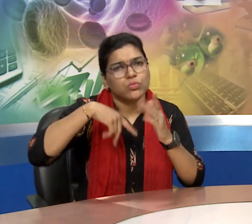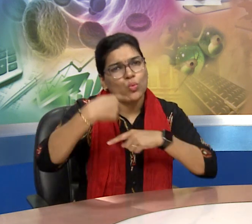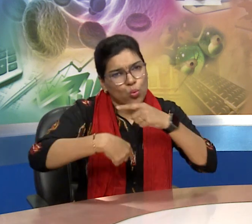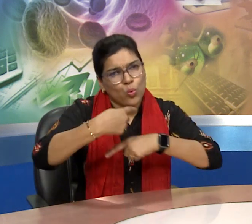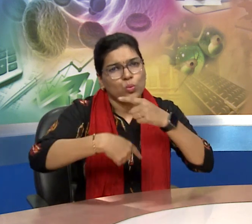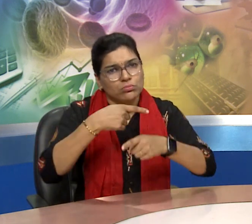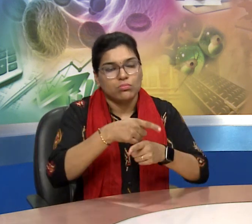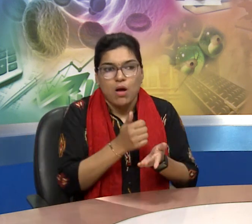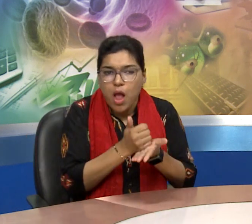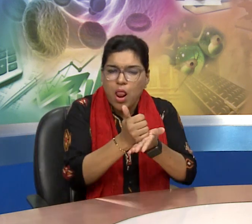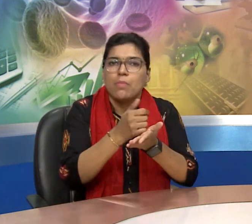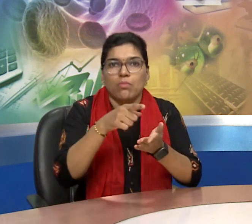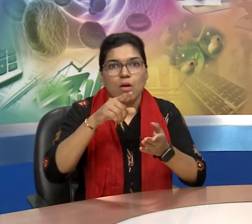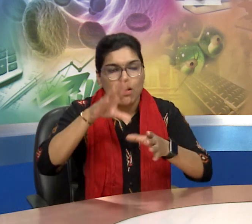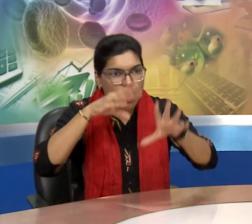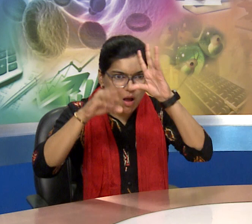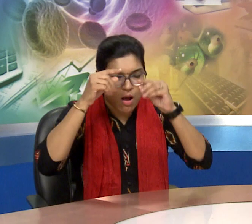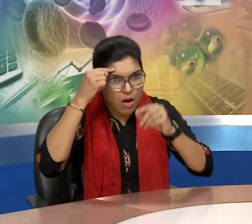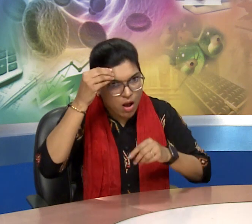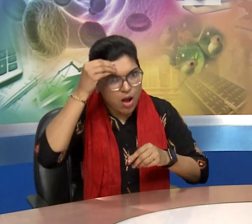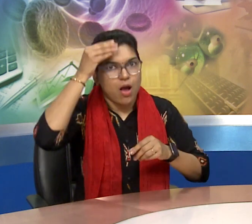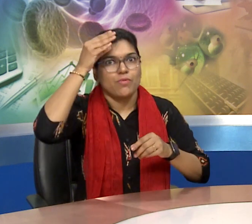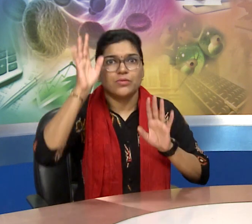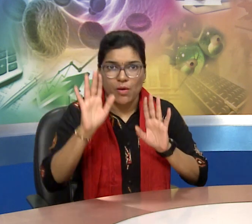It tells us about the people,